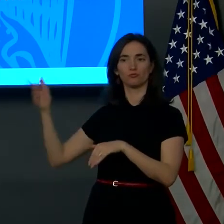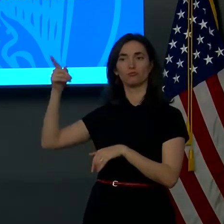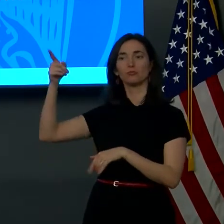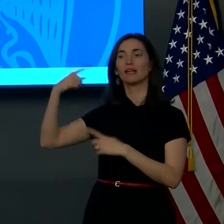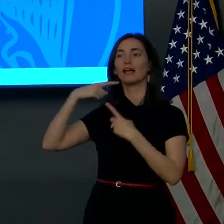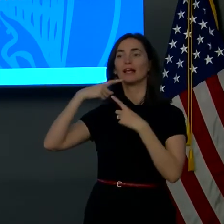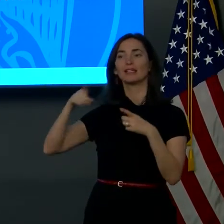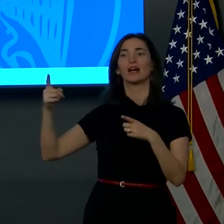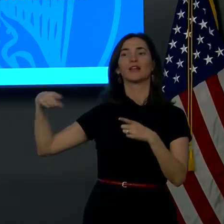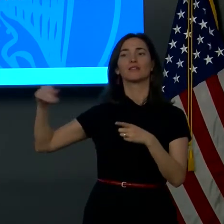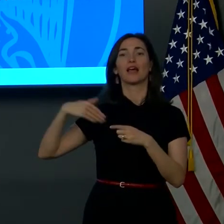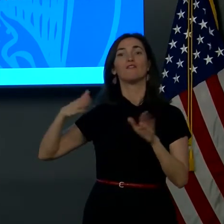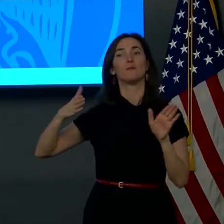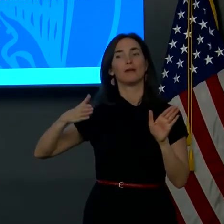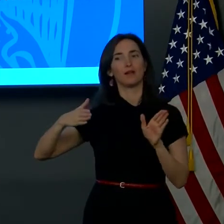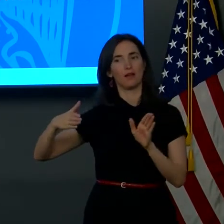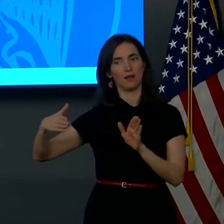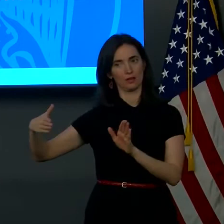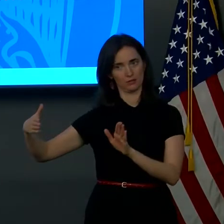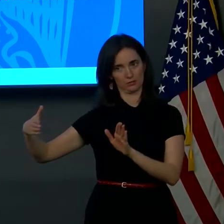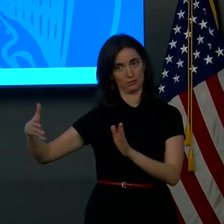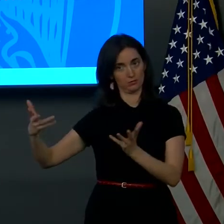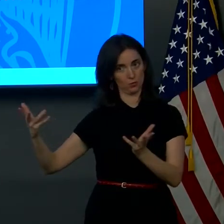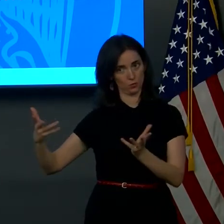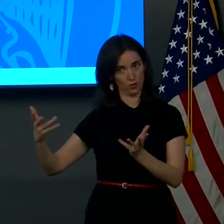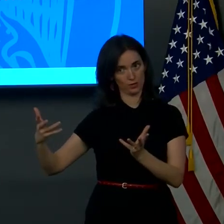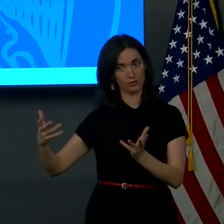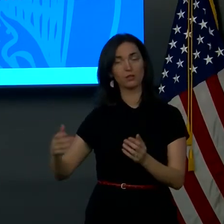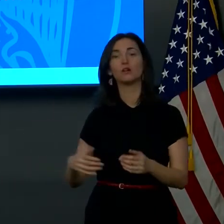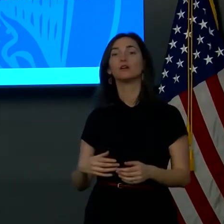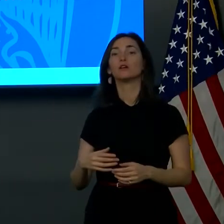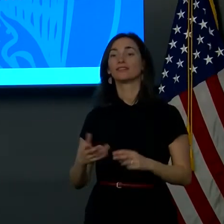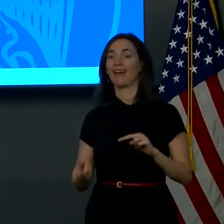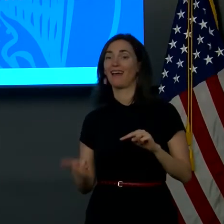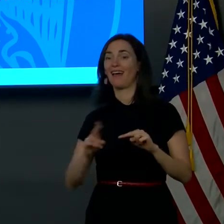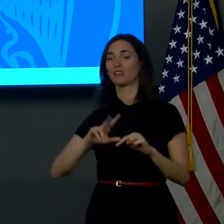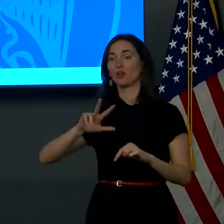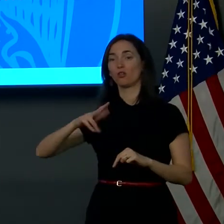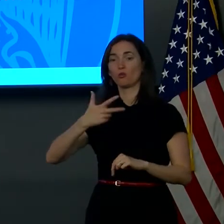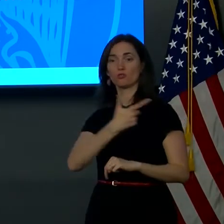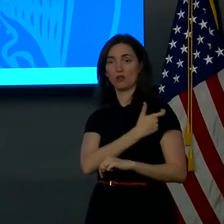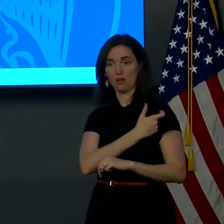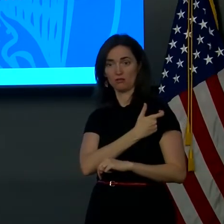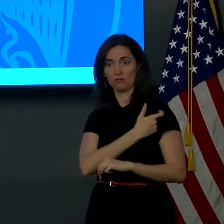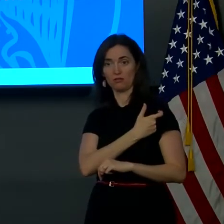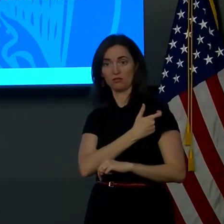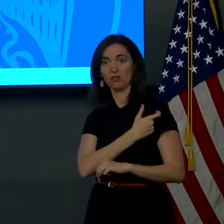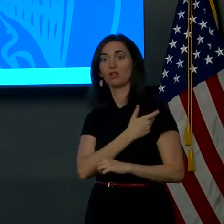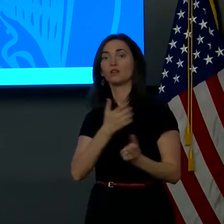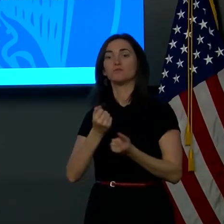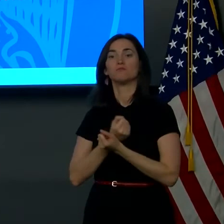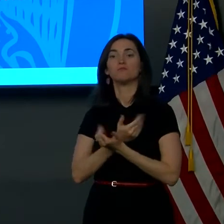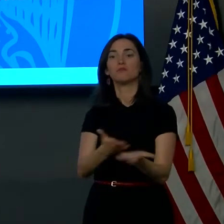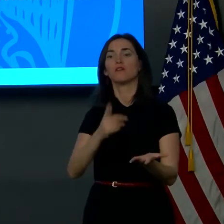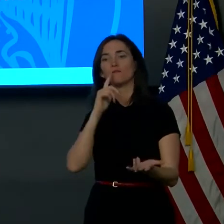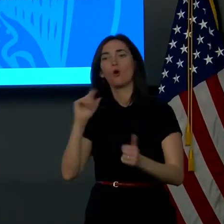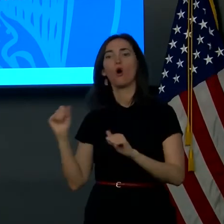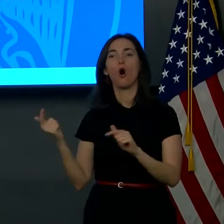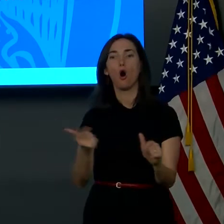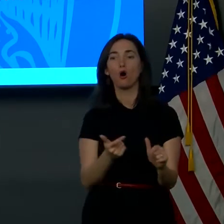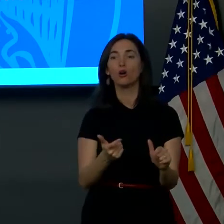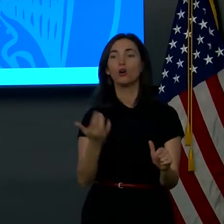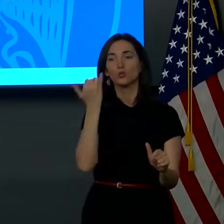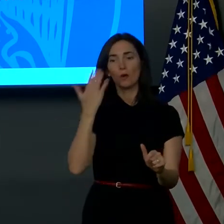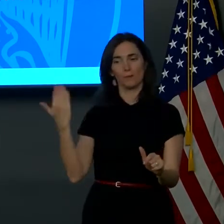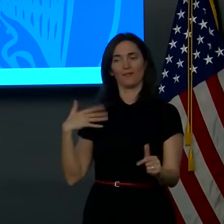to likely make booster shots available for everyone who received a Pfizer